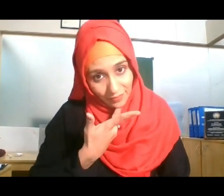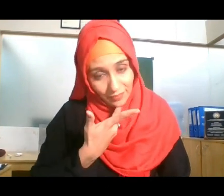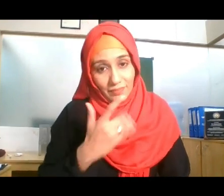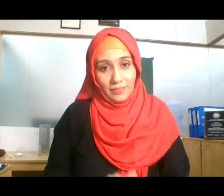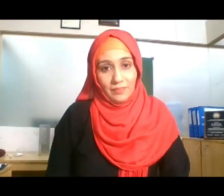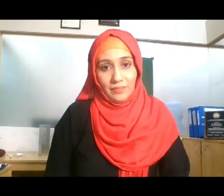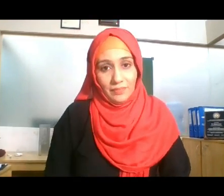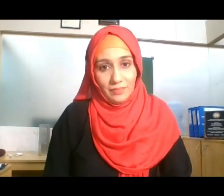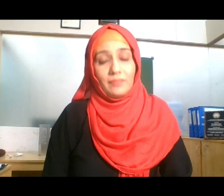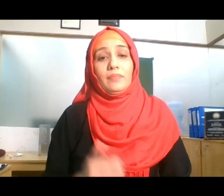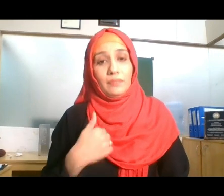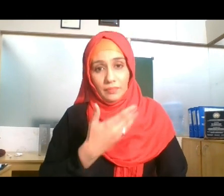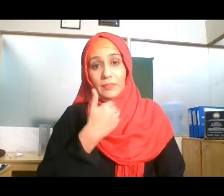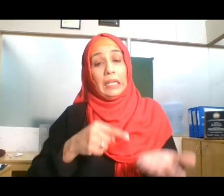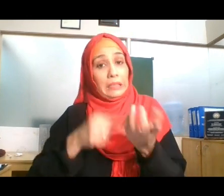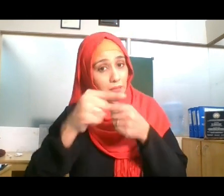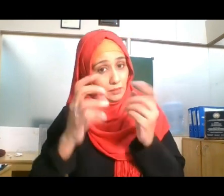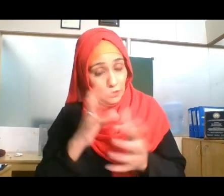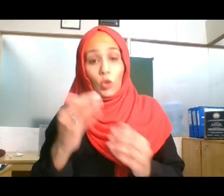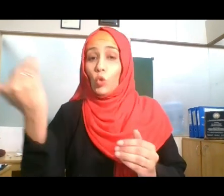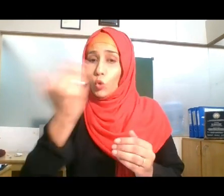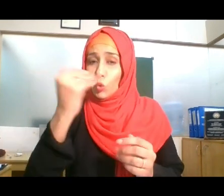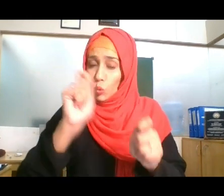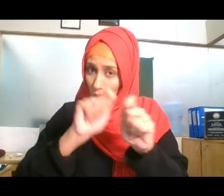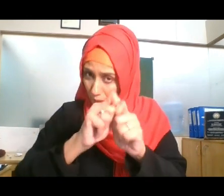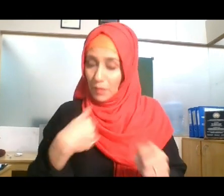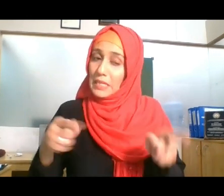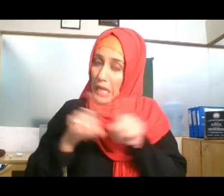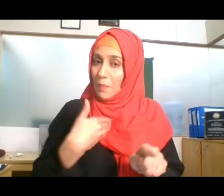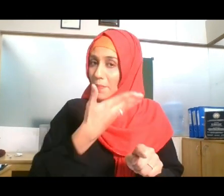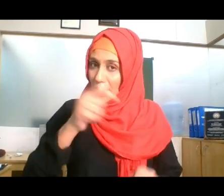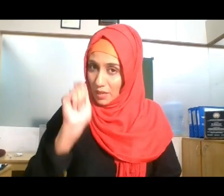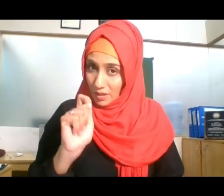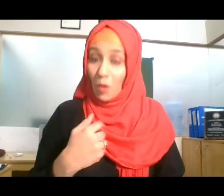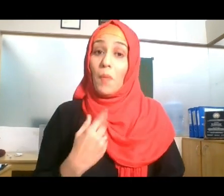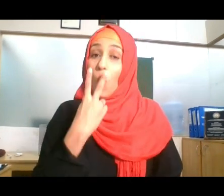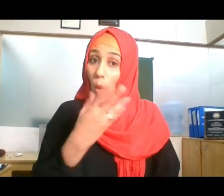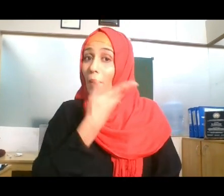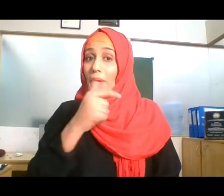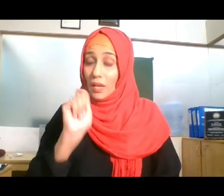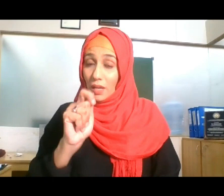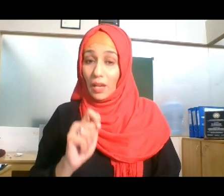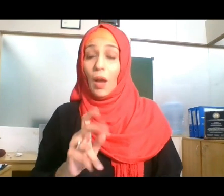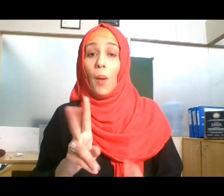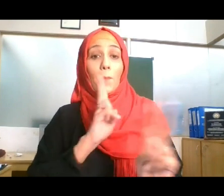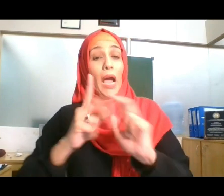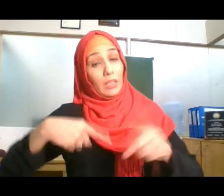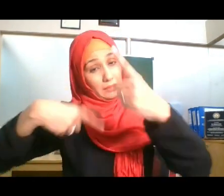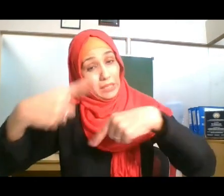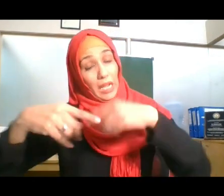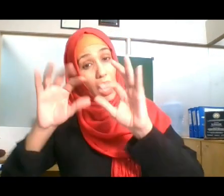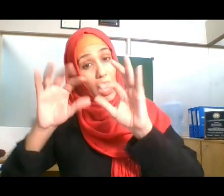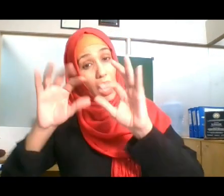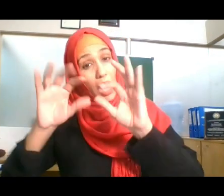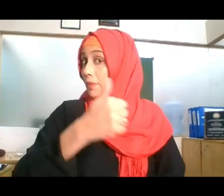the political will, the technology and innovation and resources. And I'm also looking forward to continuing this conversation with all of you